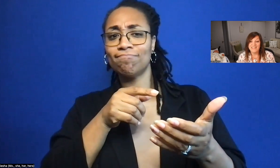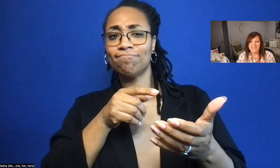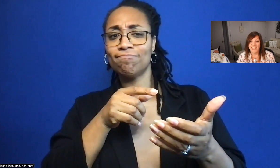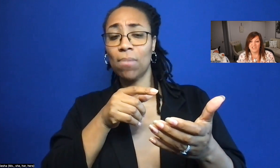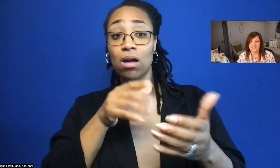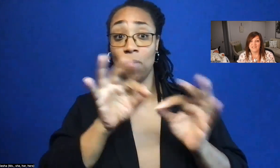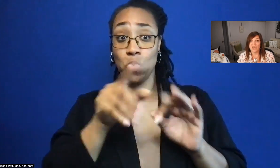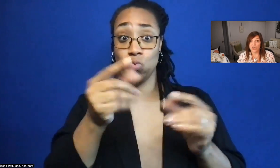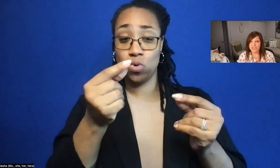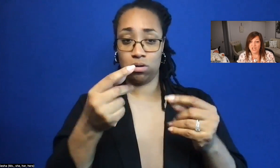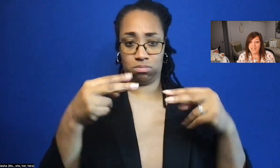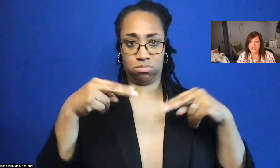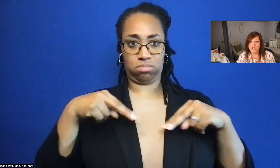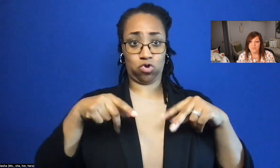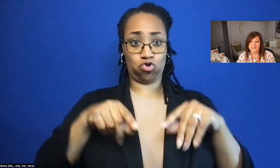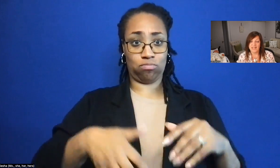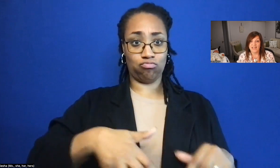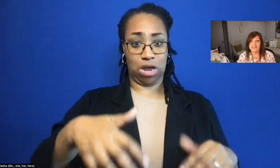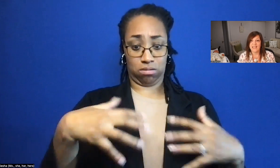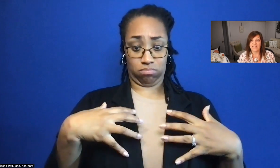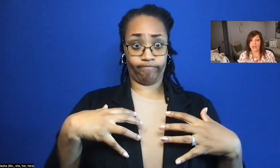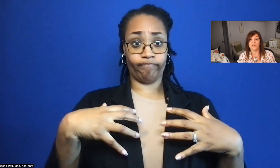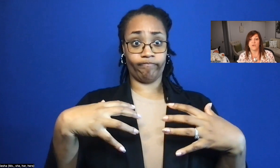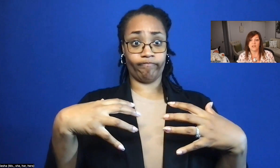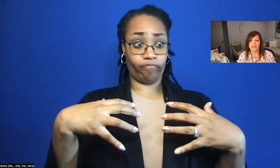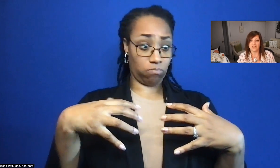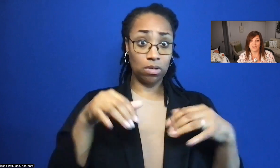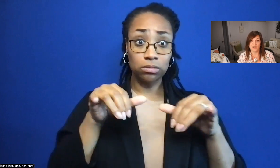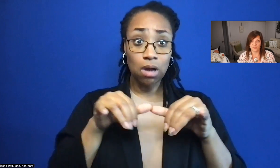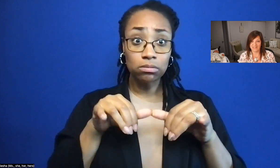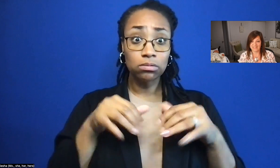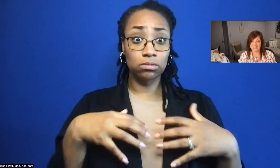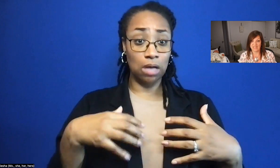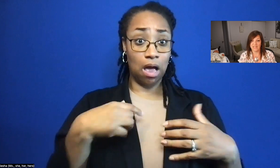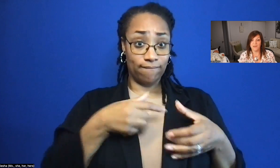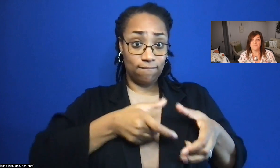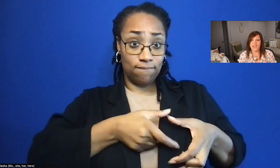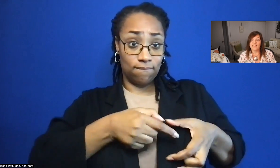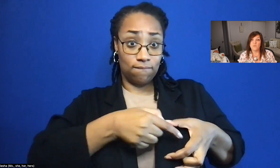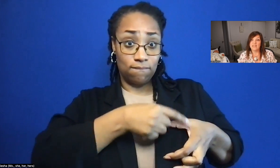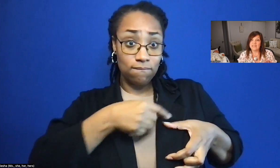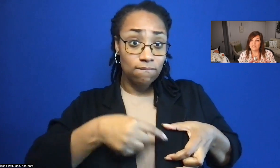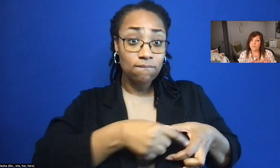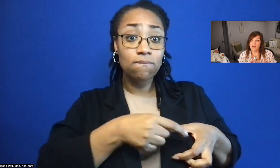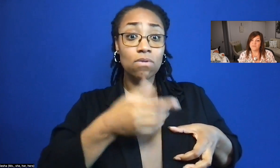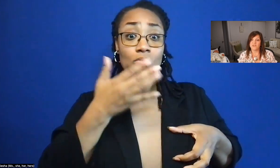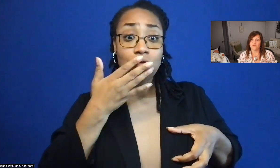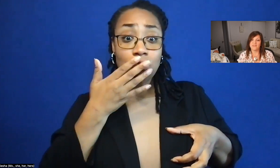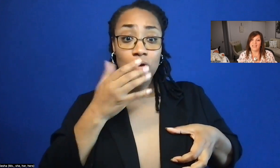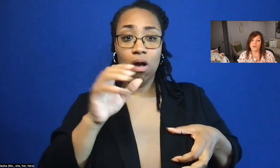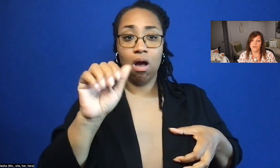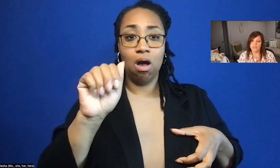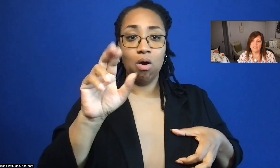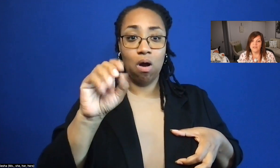Good indications are a change in breast size and areola color during pregnancy, as well as little bumps around